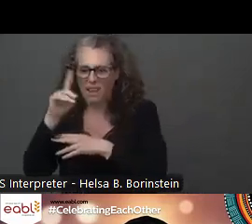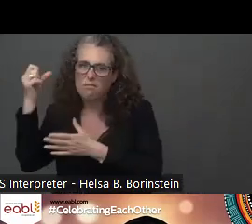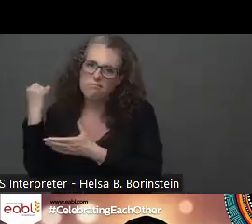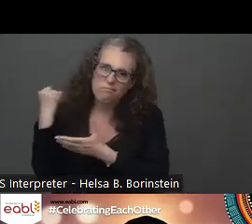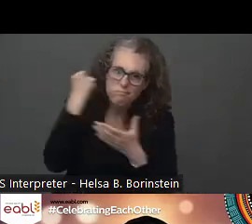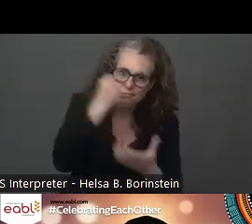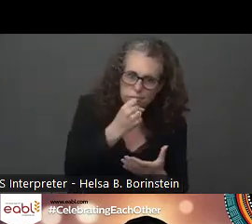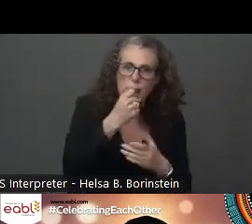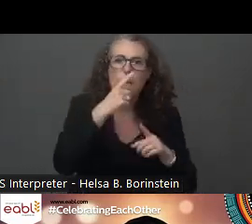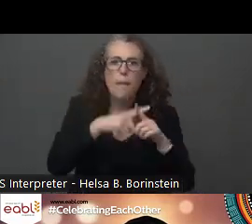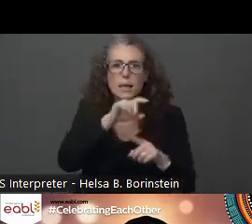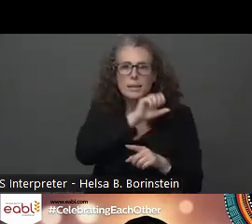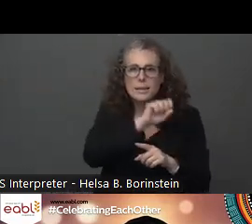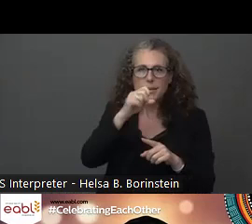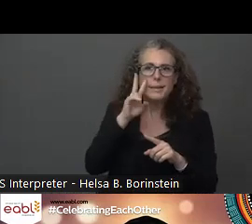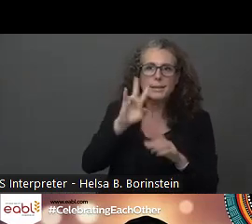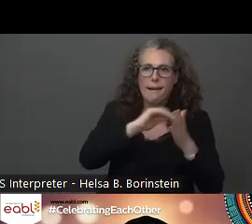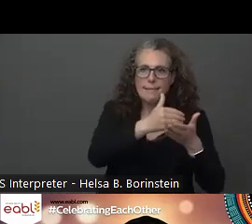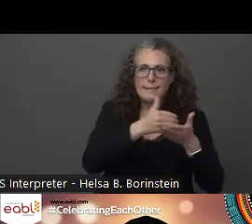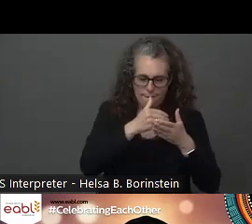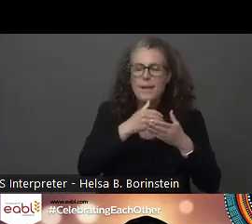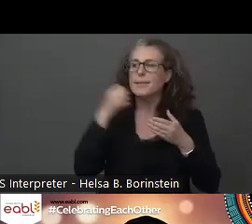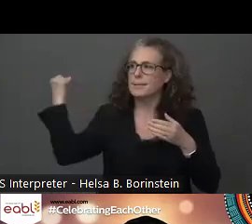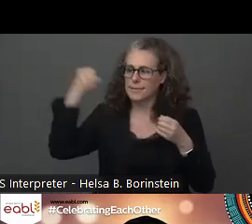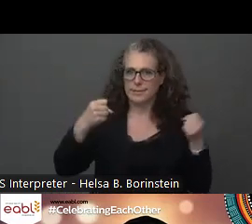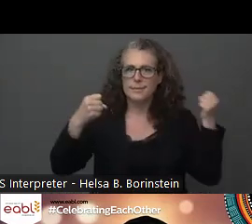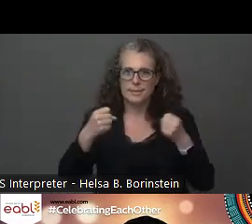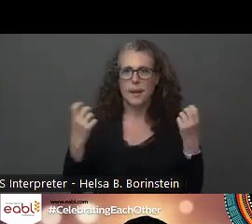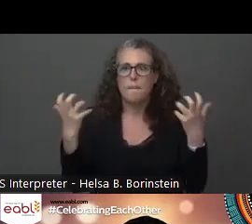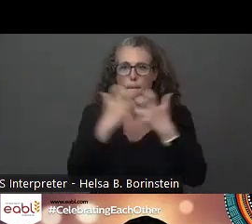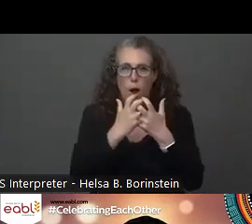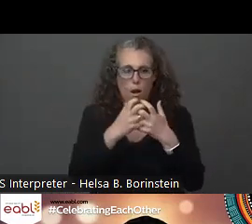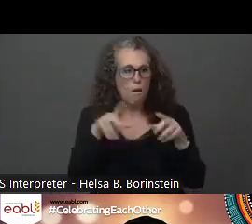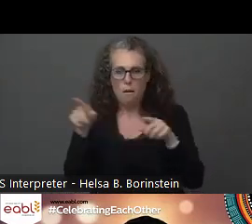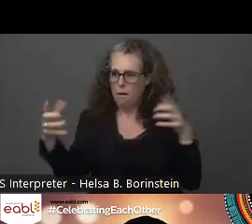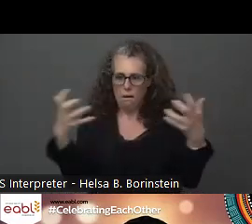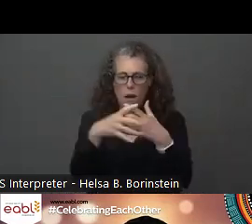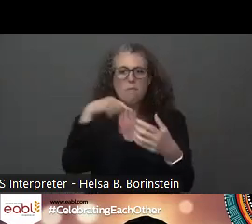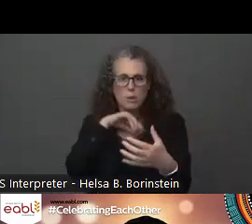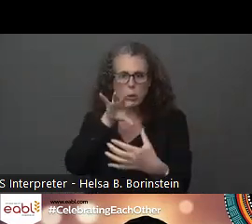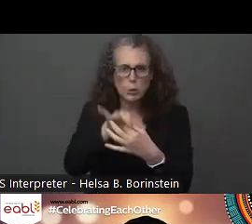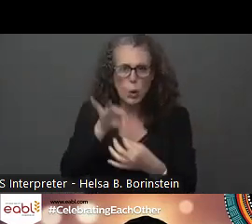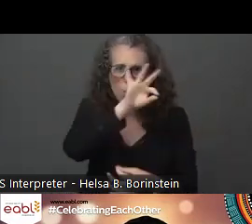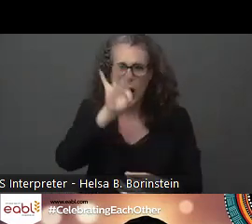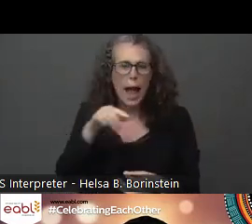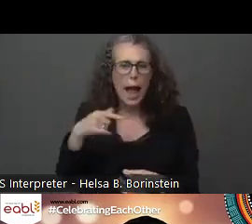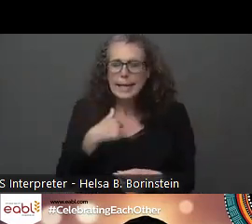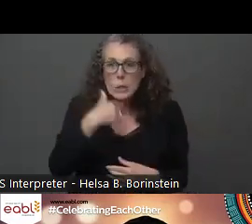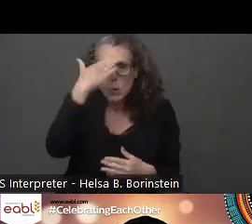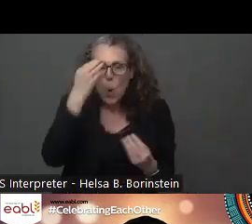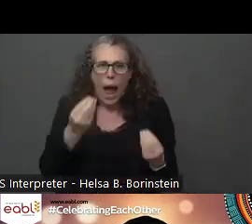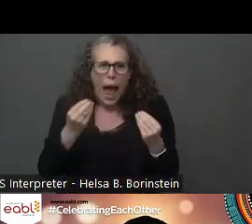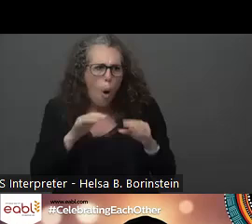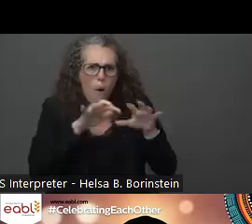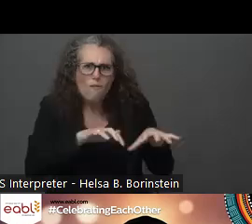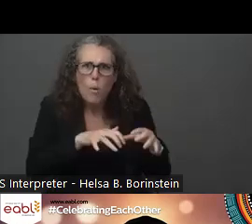Site Savers is the implementing partner. We decided to join this partnership because we're not experts at mobilizing, say, farmers with